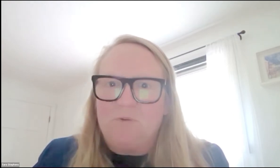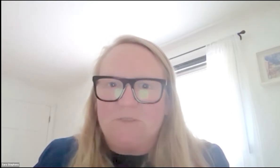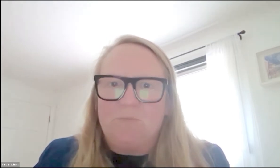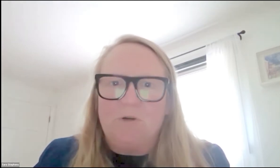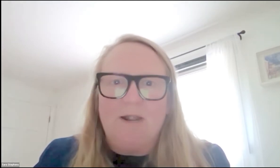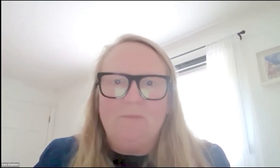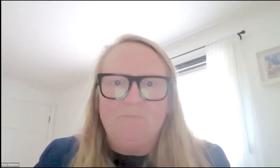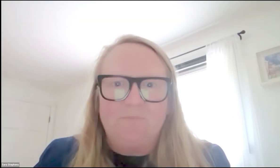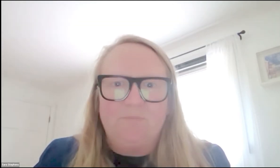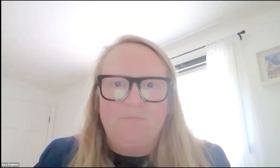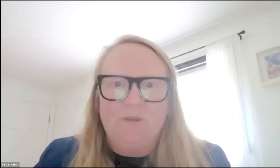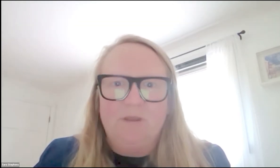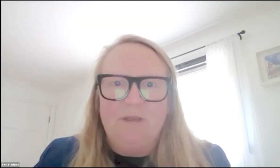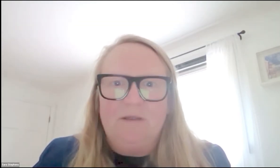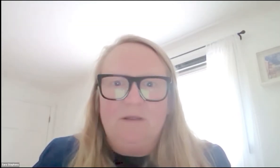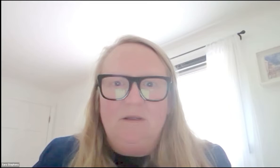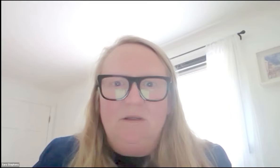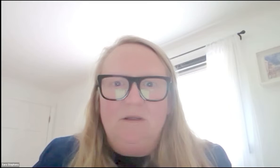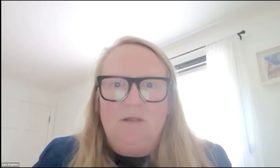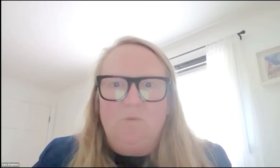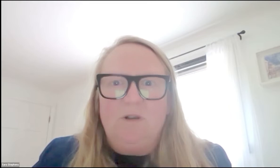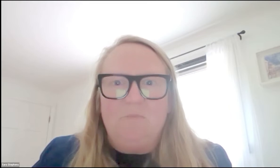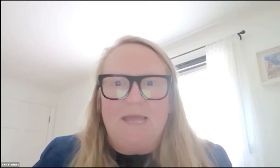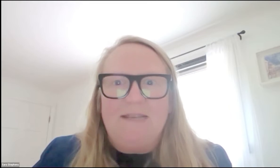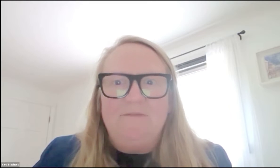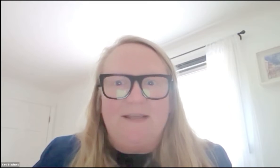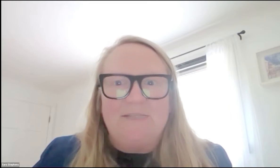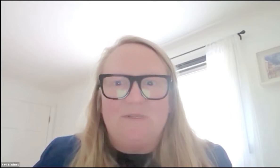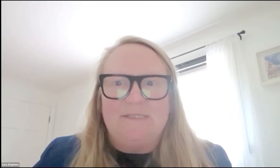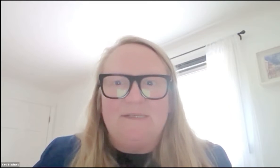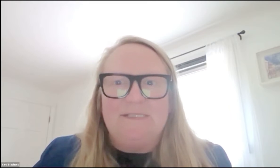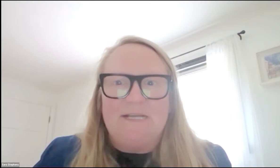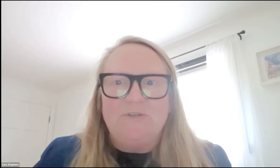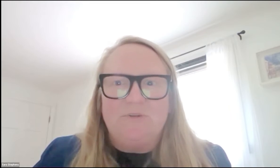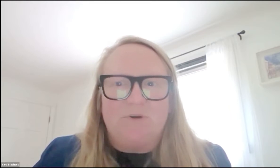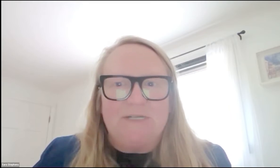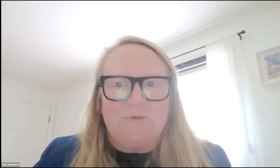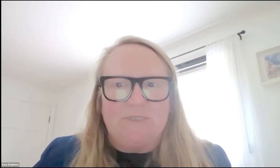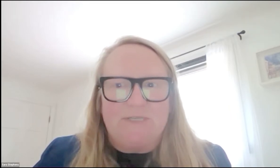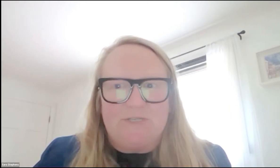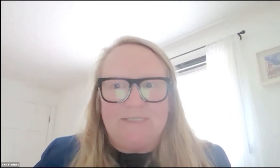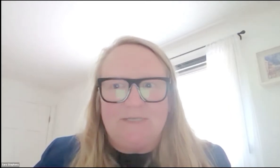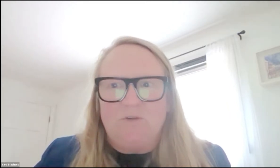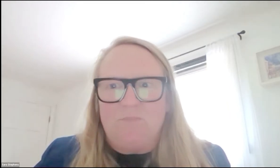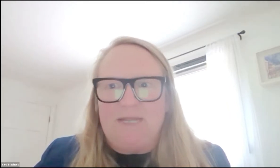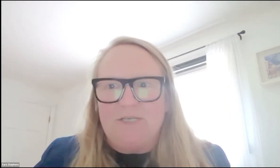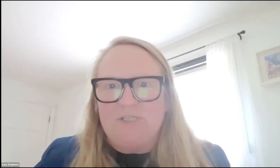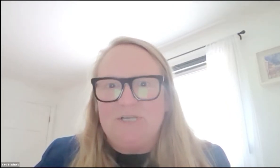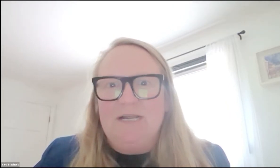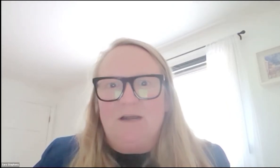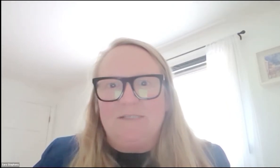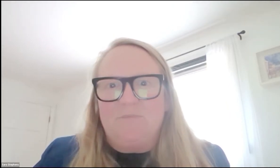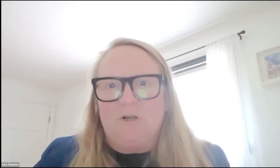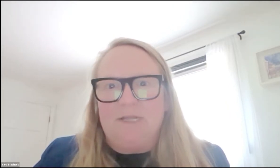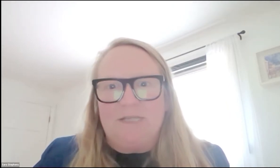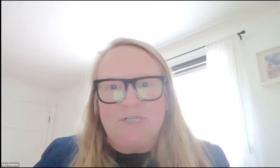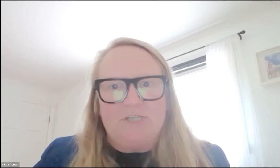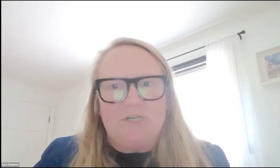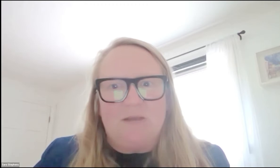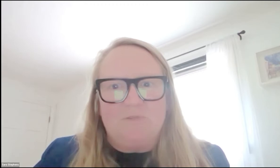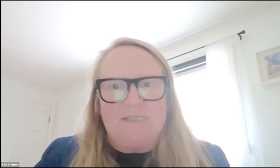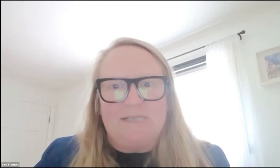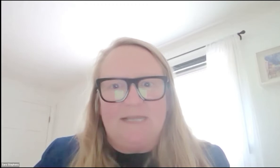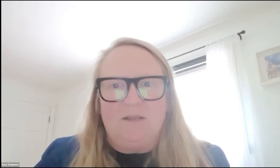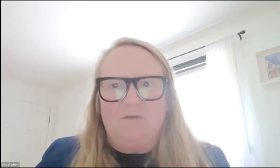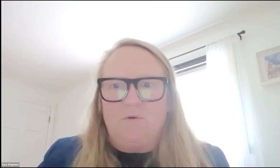up a new preschool program. We're in the planning phase with Central Quarry School District in Gold Beach on some early